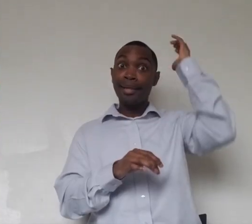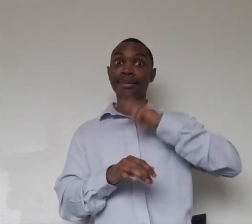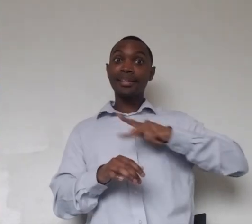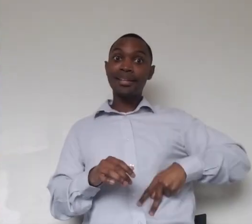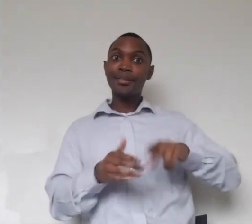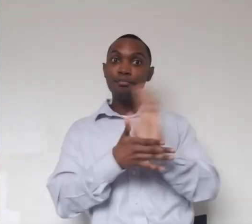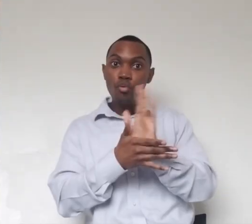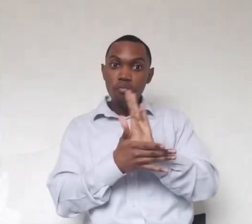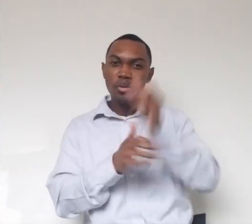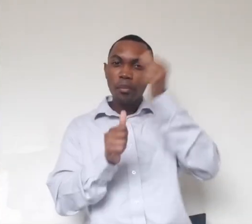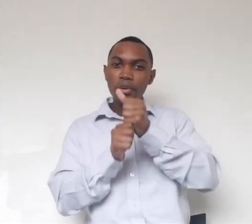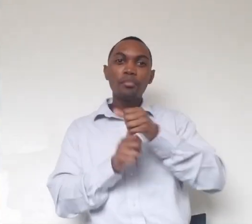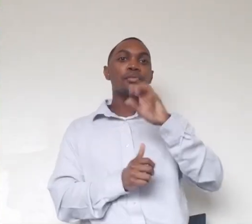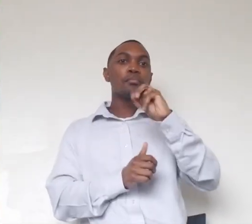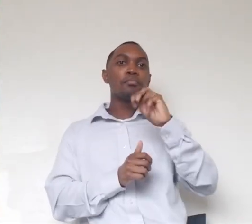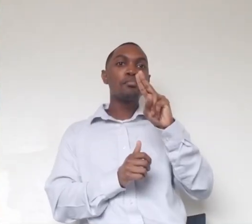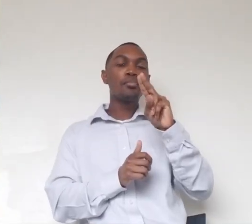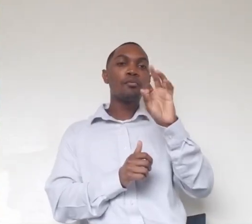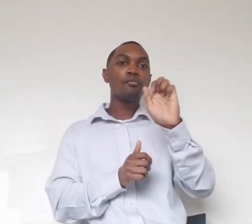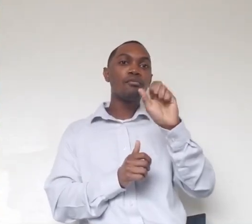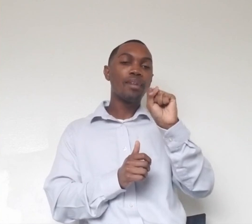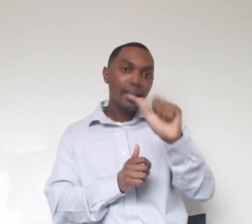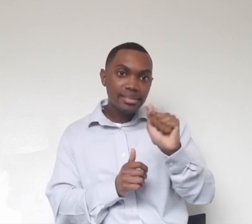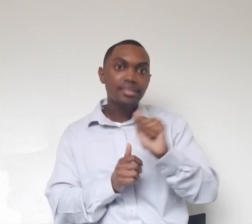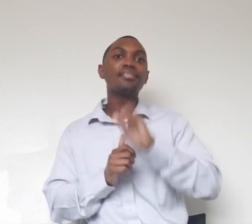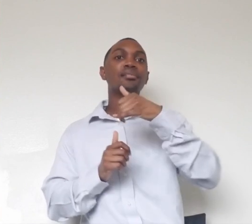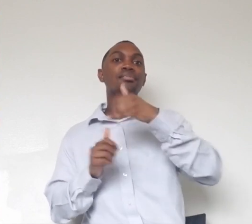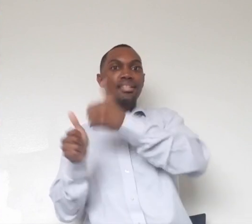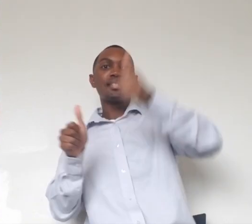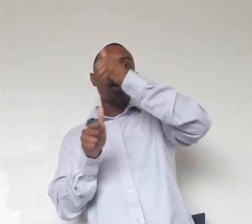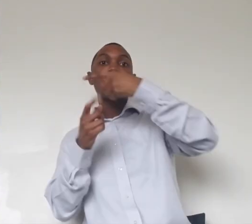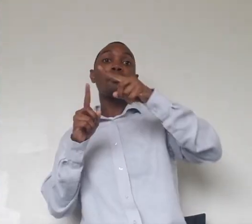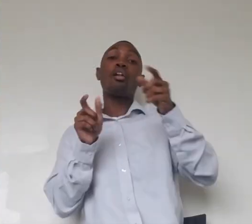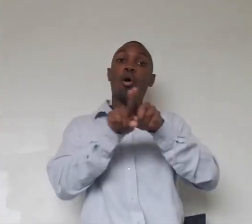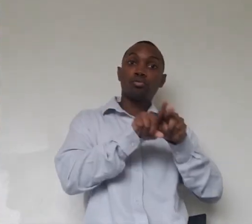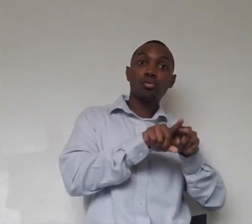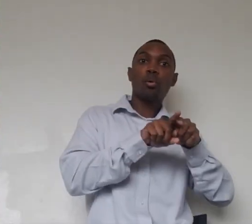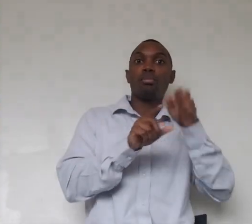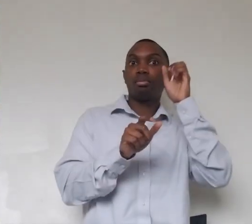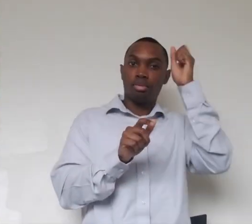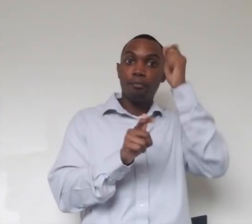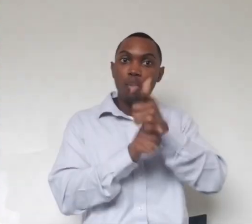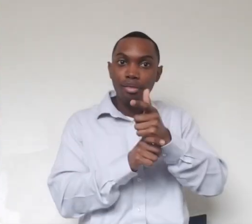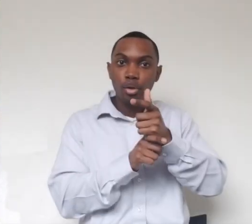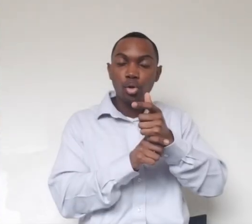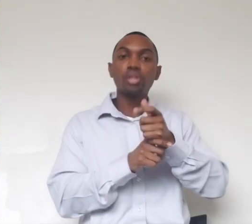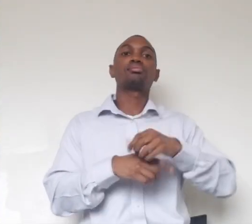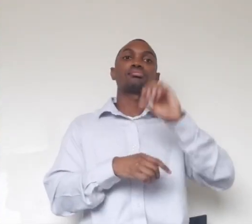pride, but his brother Scar was also a part of that pride. So depending on that alpha male and his personality, he may or